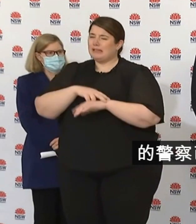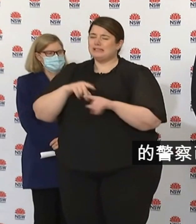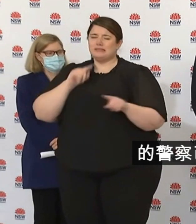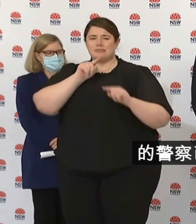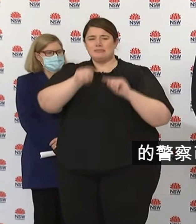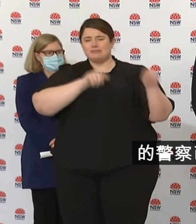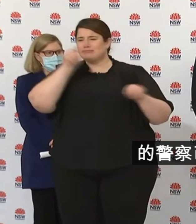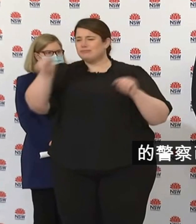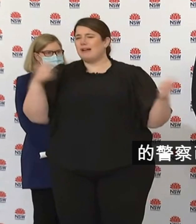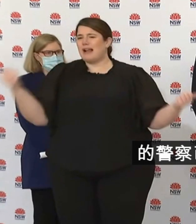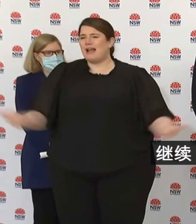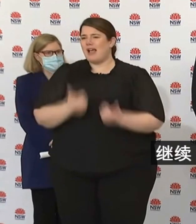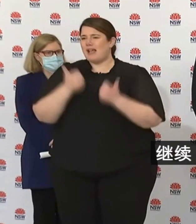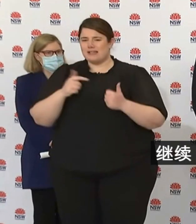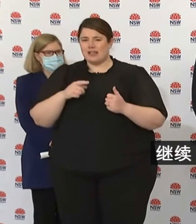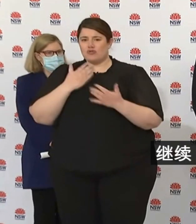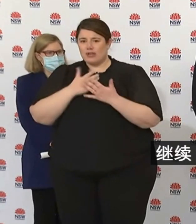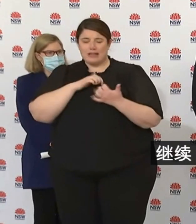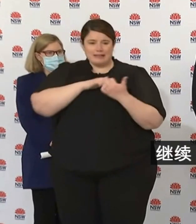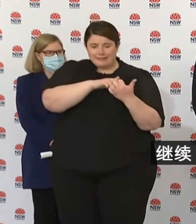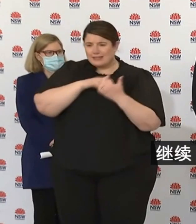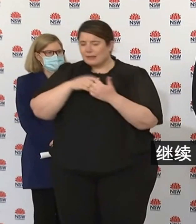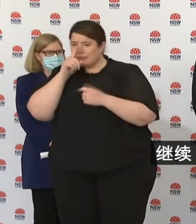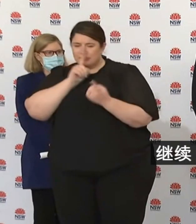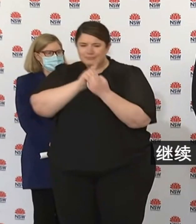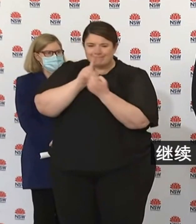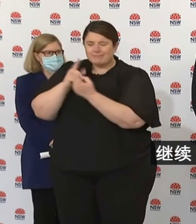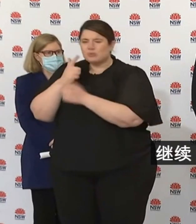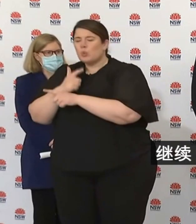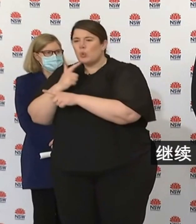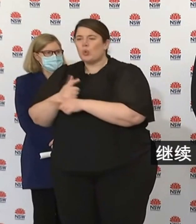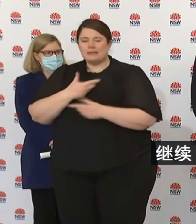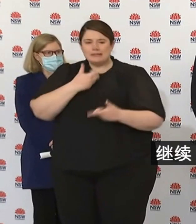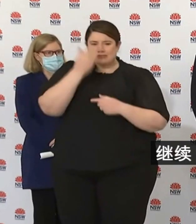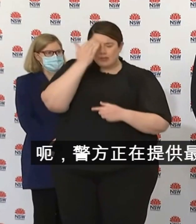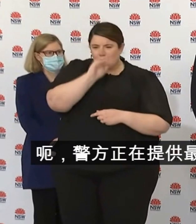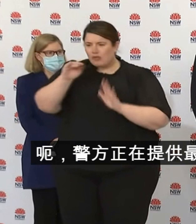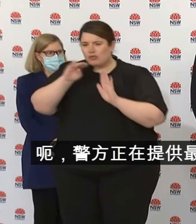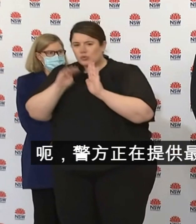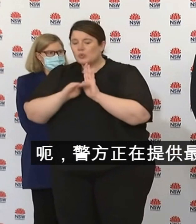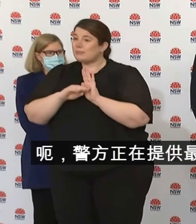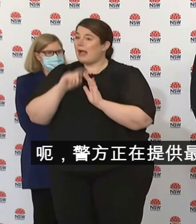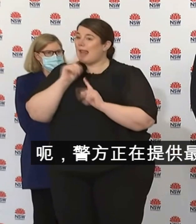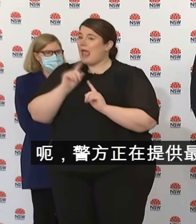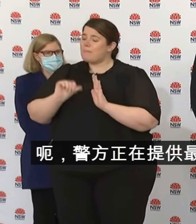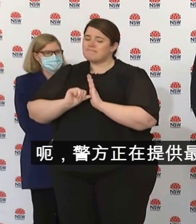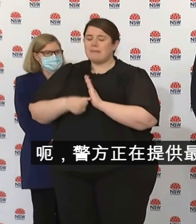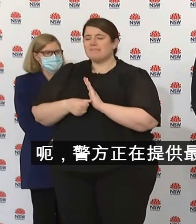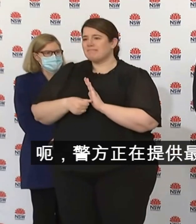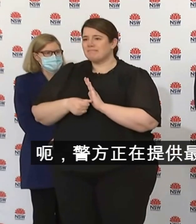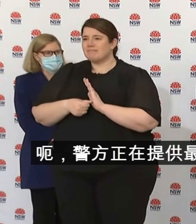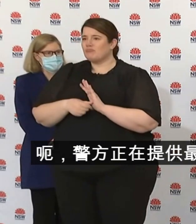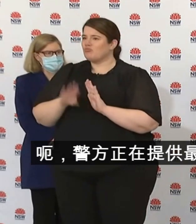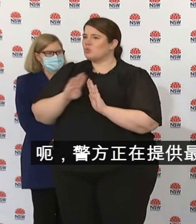already, working with the community, and that will continue. But there will be an extra emphasis on compliance. Police were providing